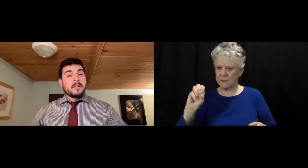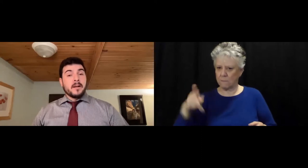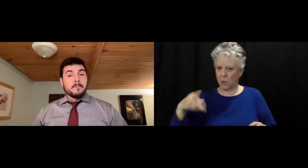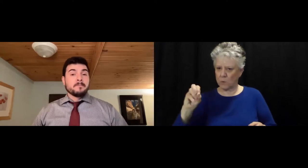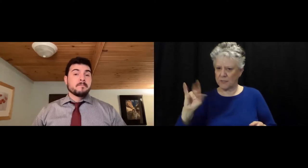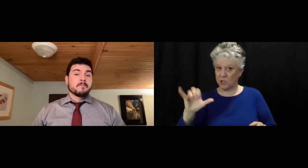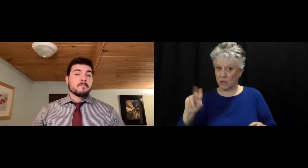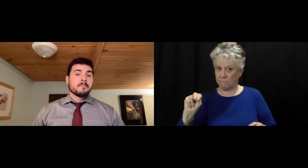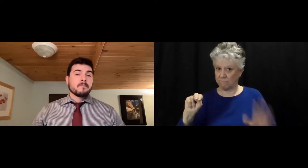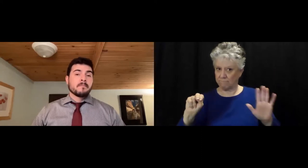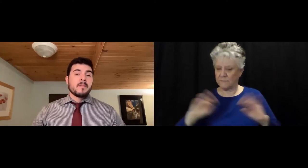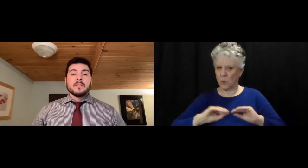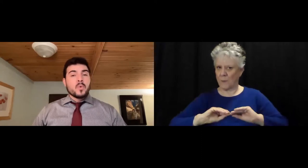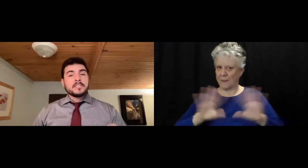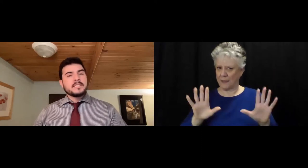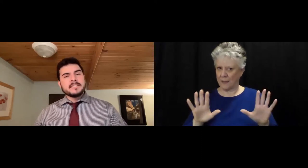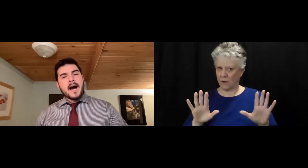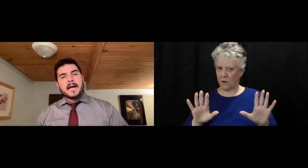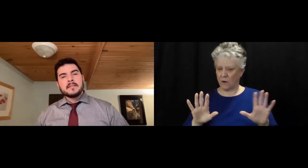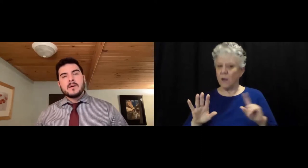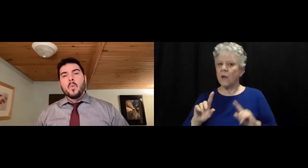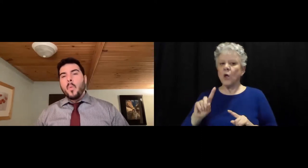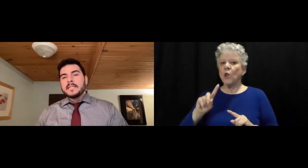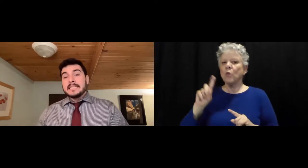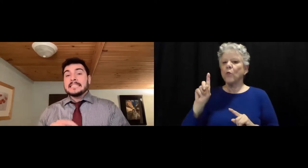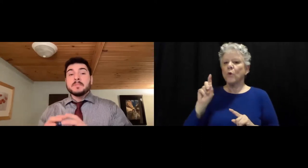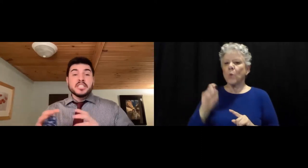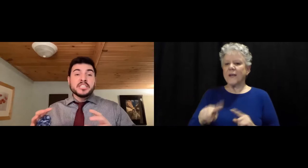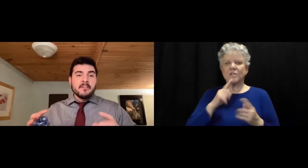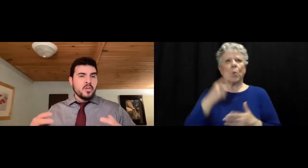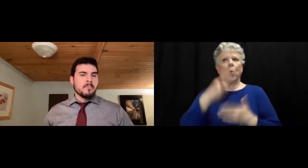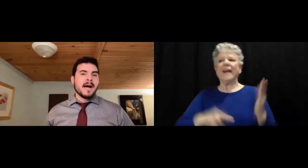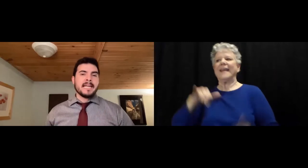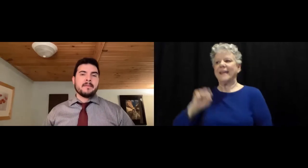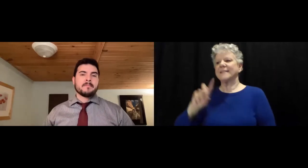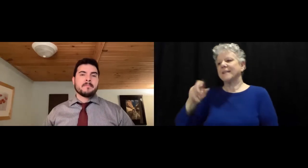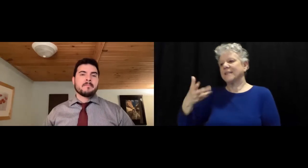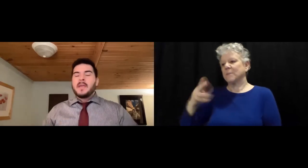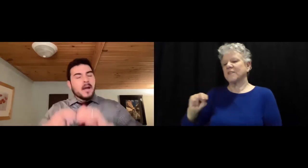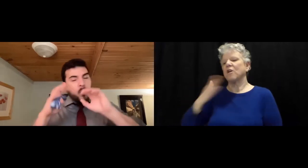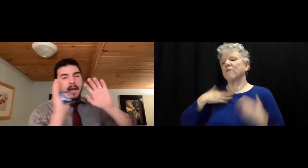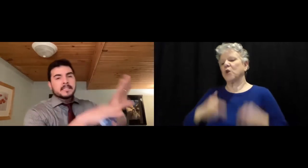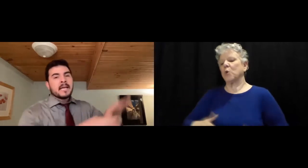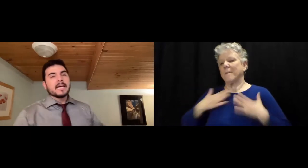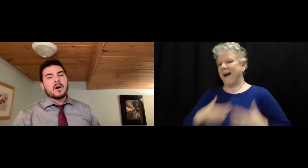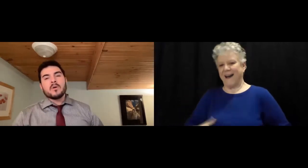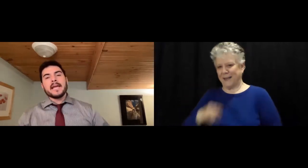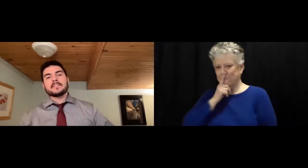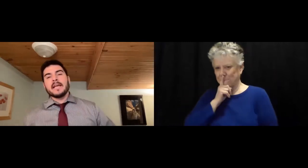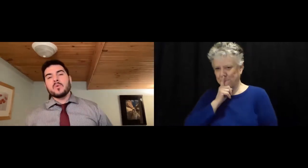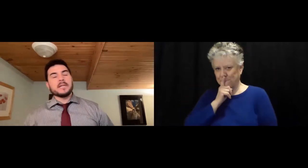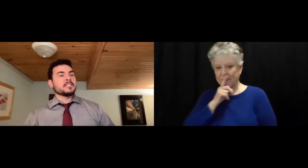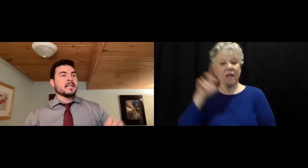To be clear, the question is not, what is the disposition of the human body? Aquinas has